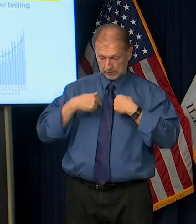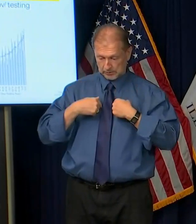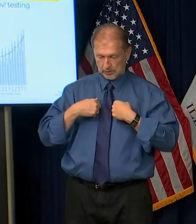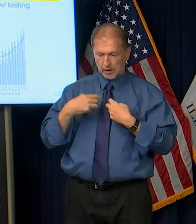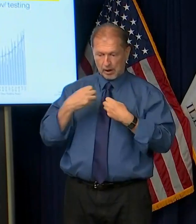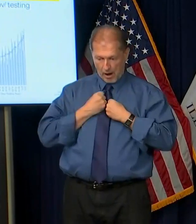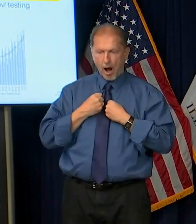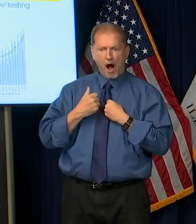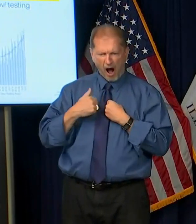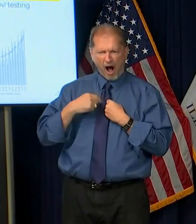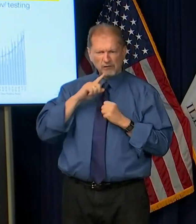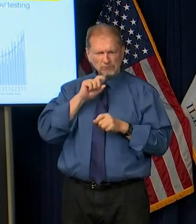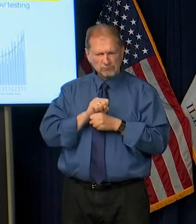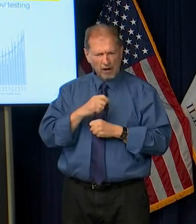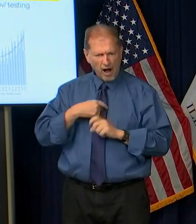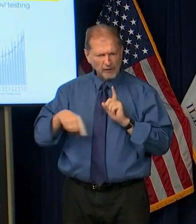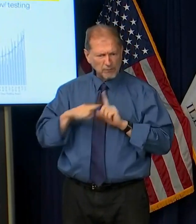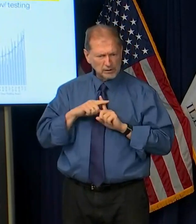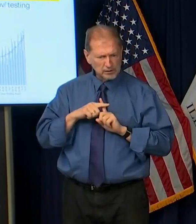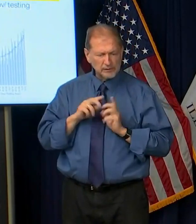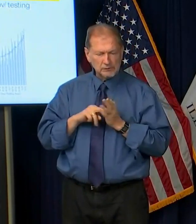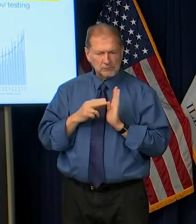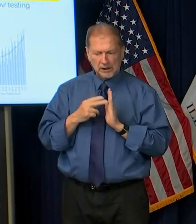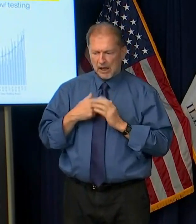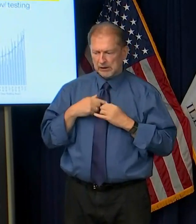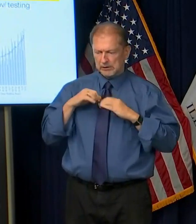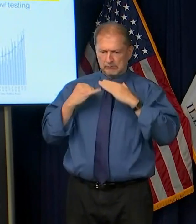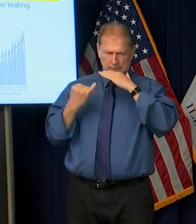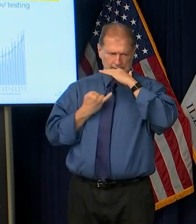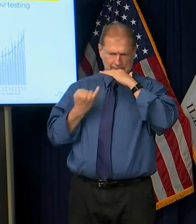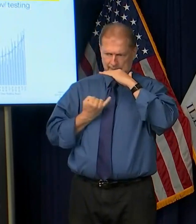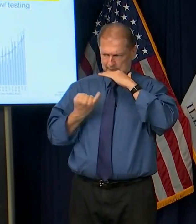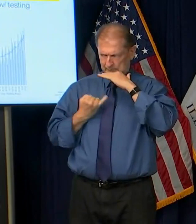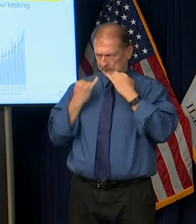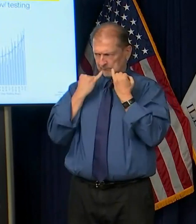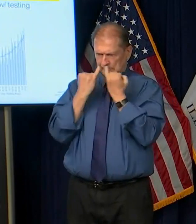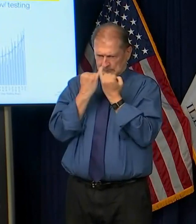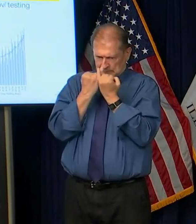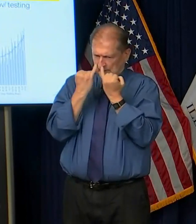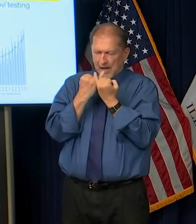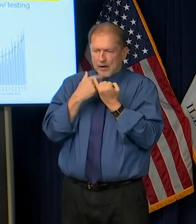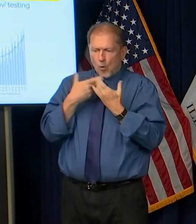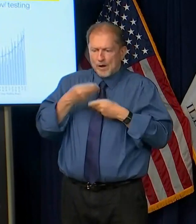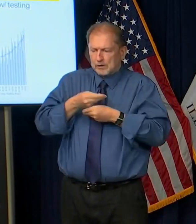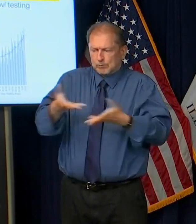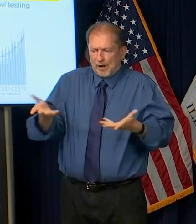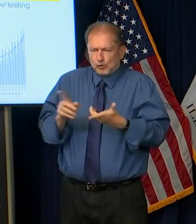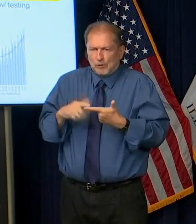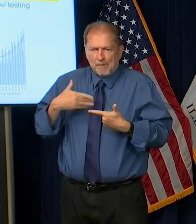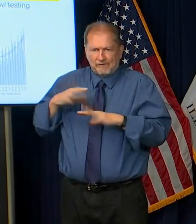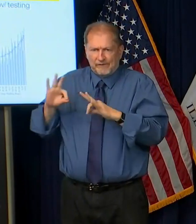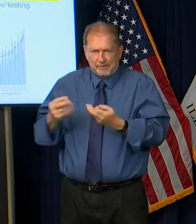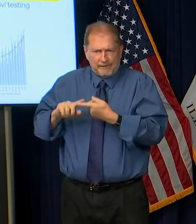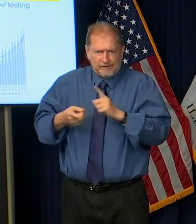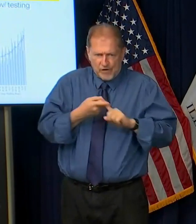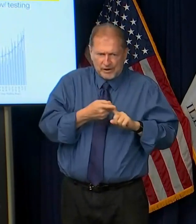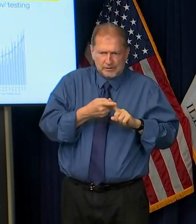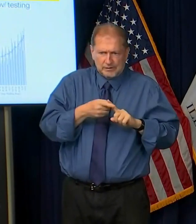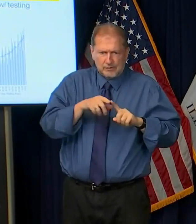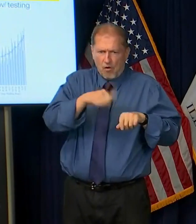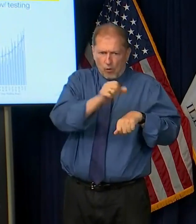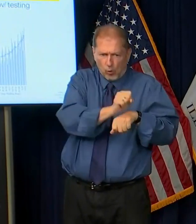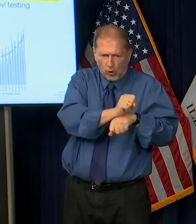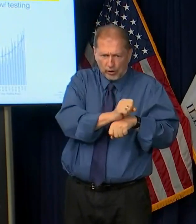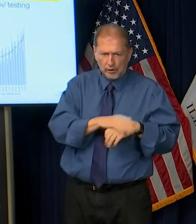virus to your family, friends, and coworkers. But it's not enough to test alone. So let's wear